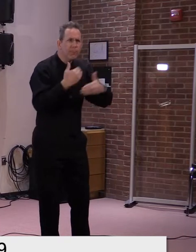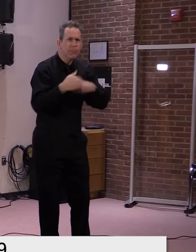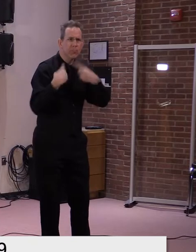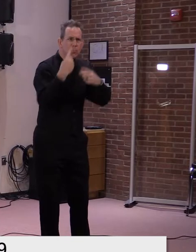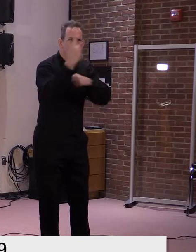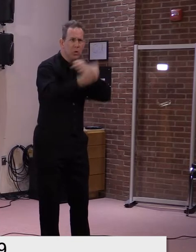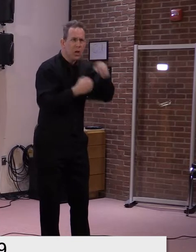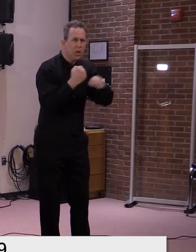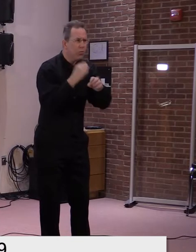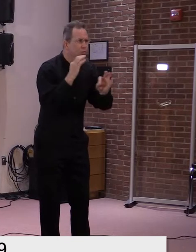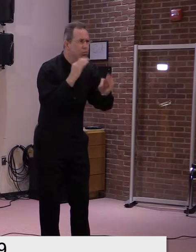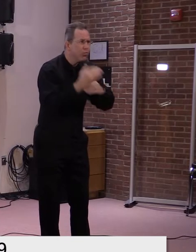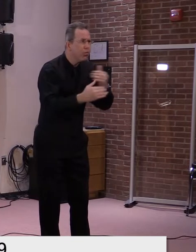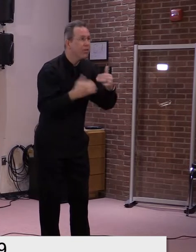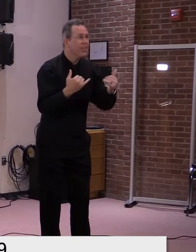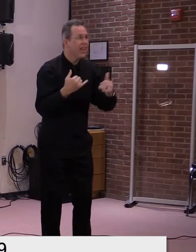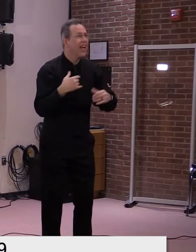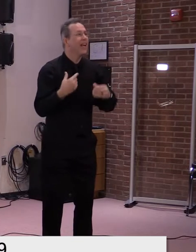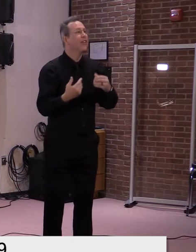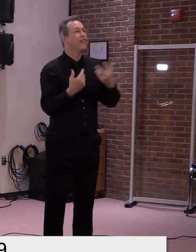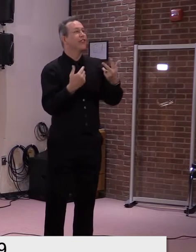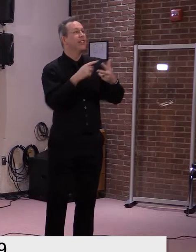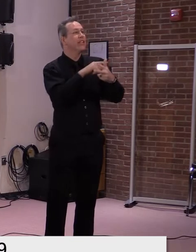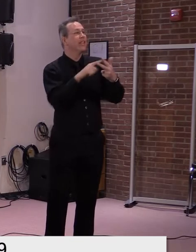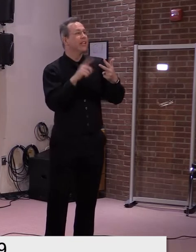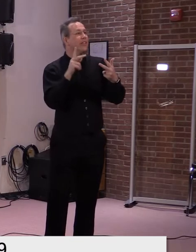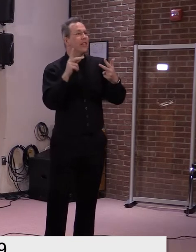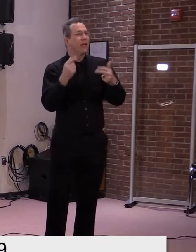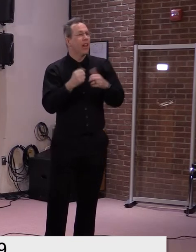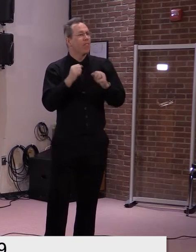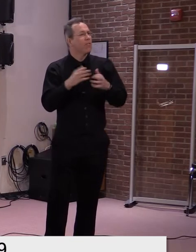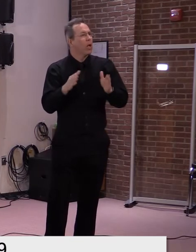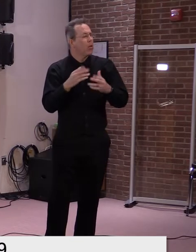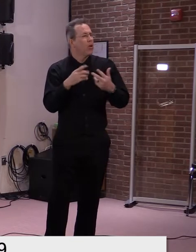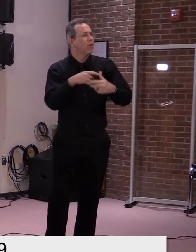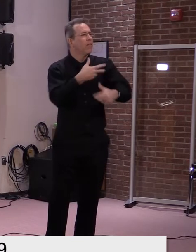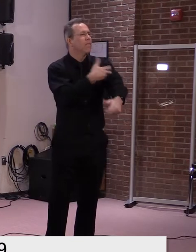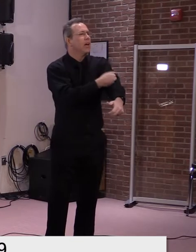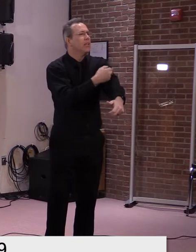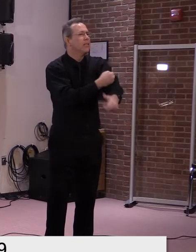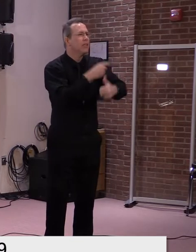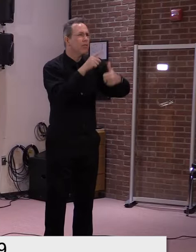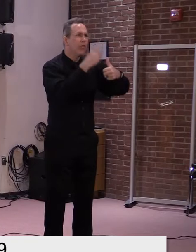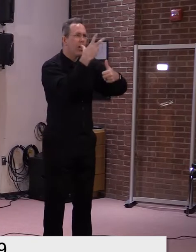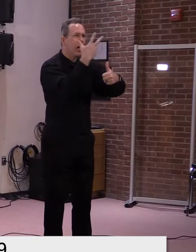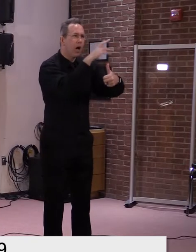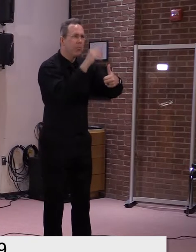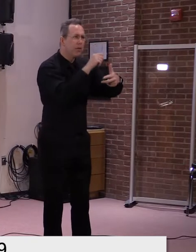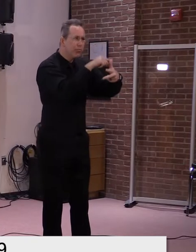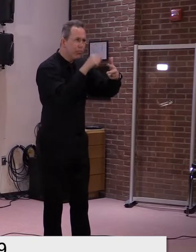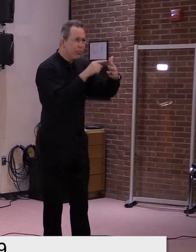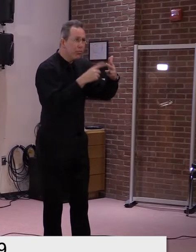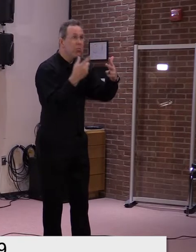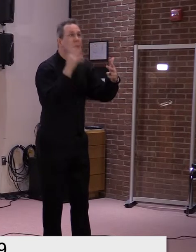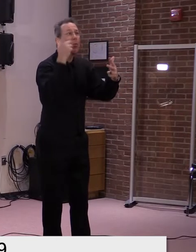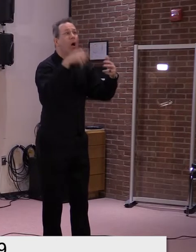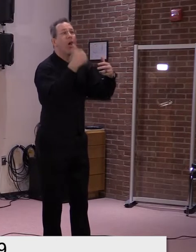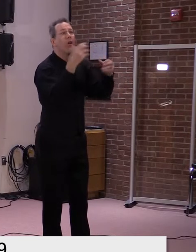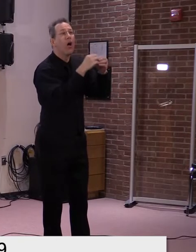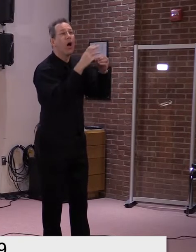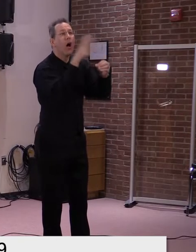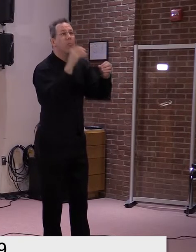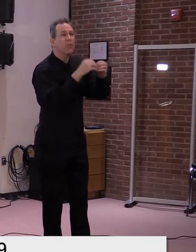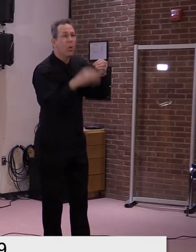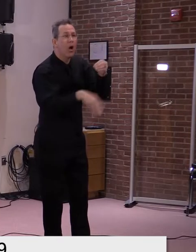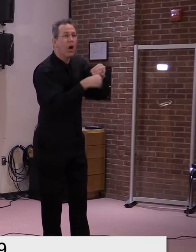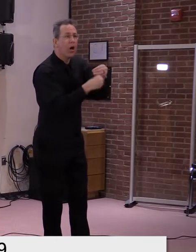3 life-saving vaccines available to us, and perhaps more to be approved in the future. As I stand